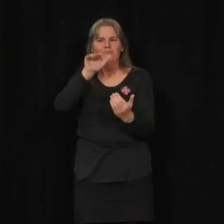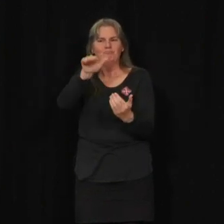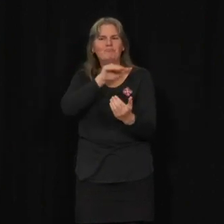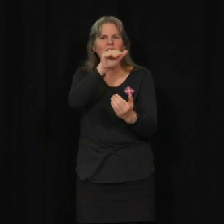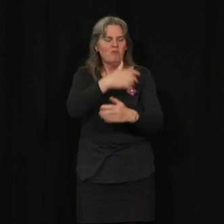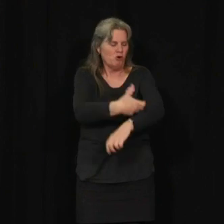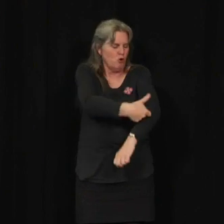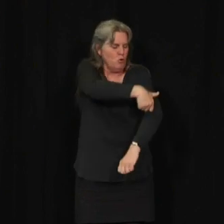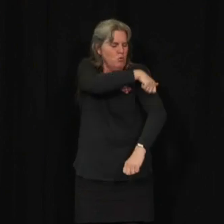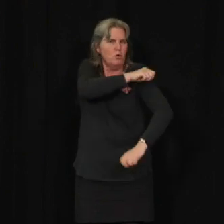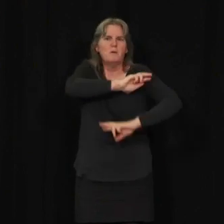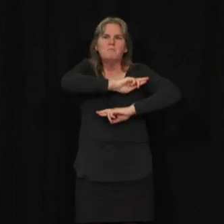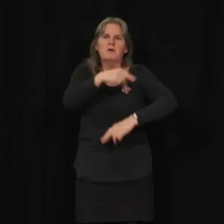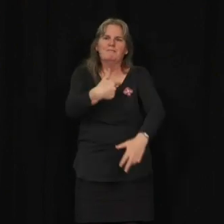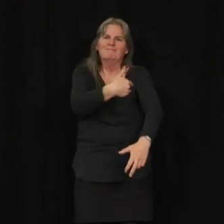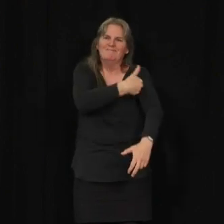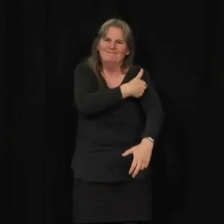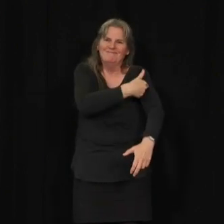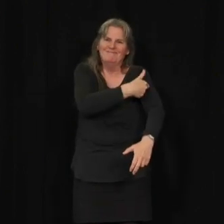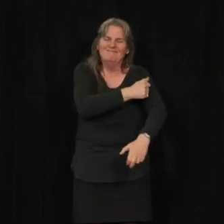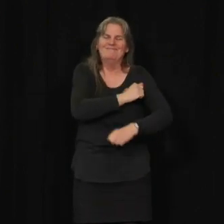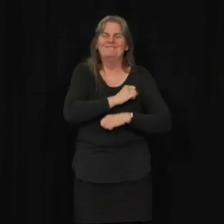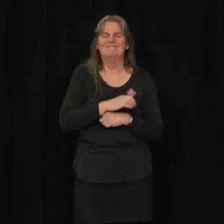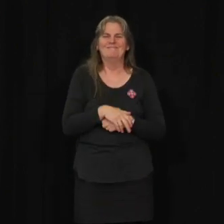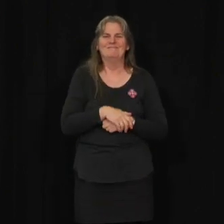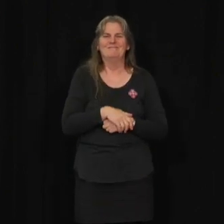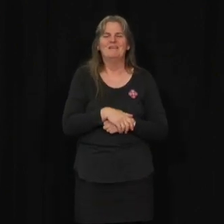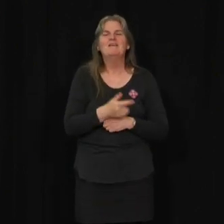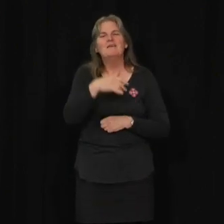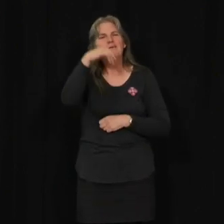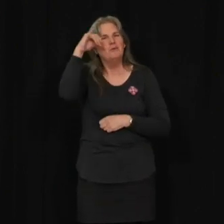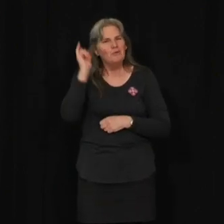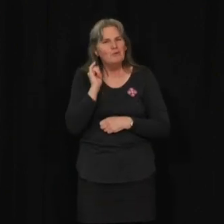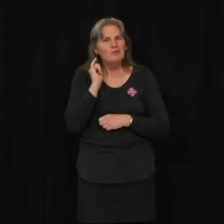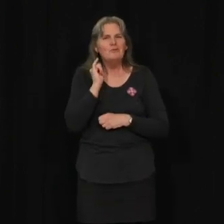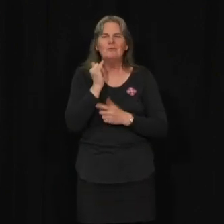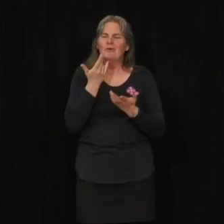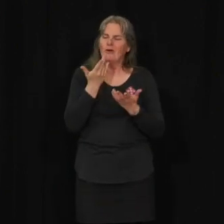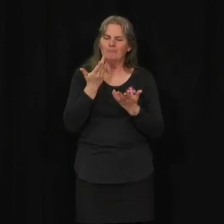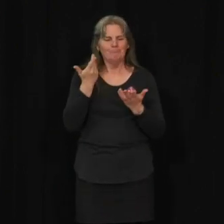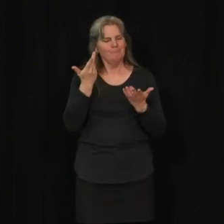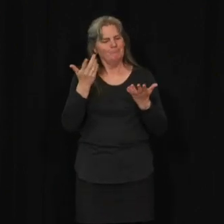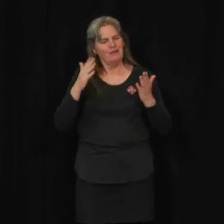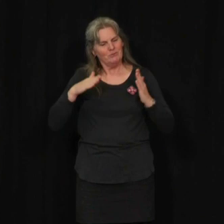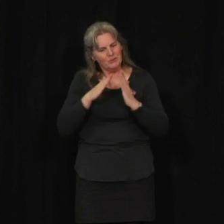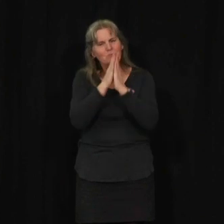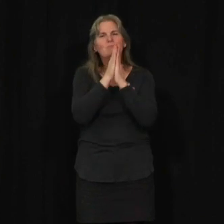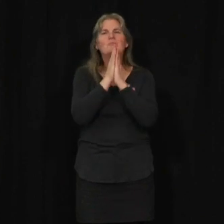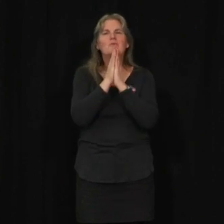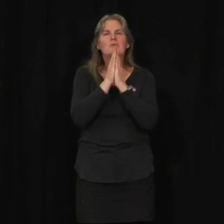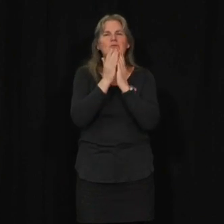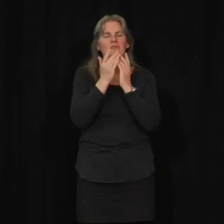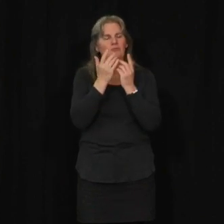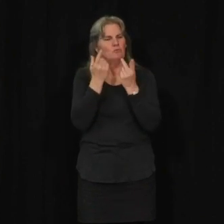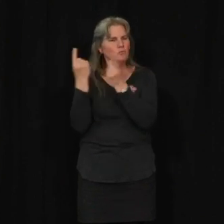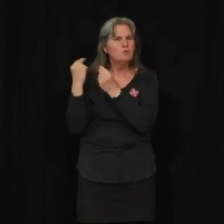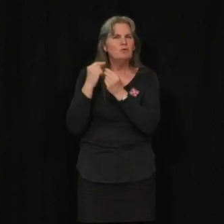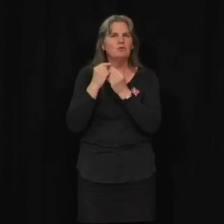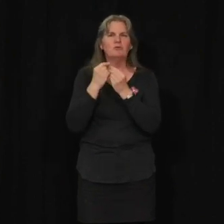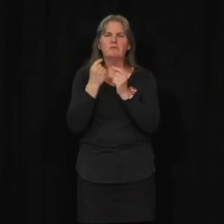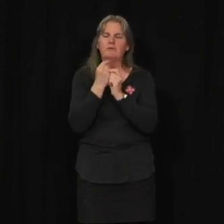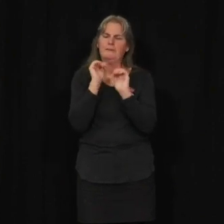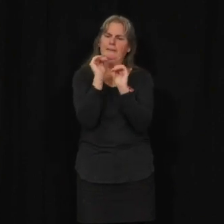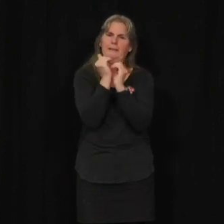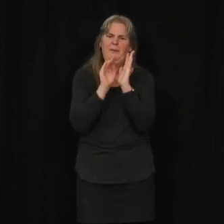sleeves. We talk about Yukon's ability to respond to a wave or an increase in our curve. As